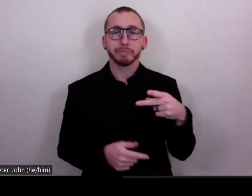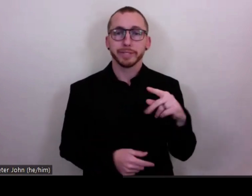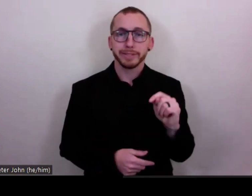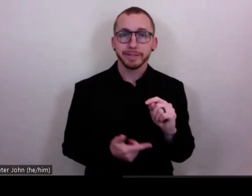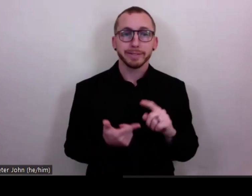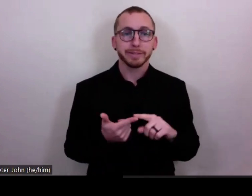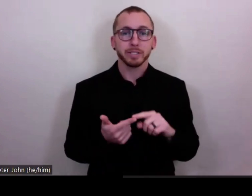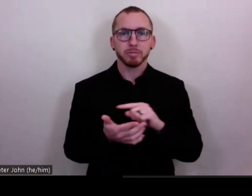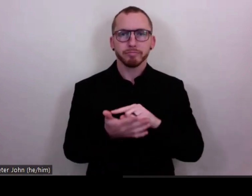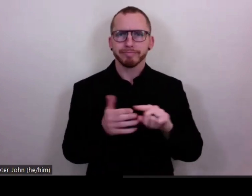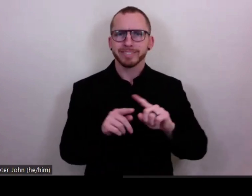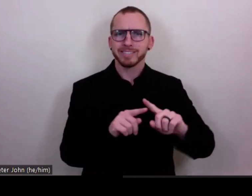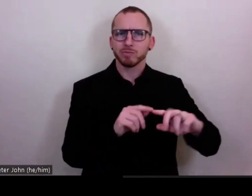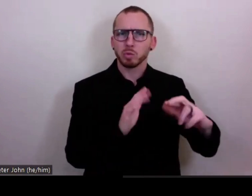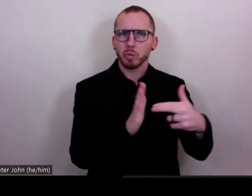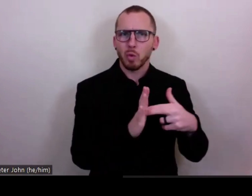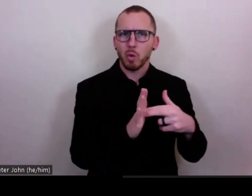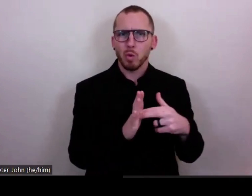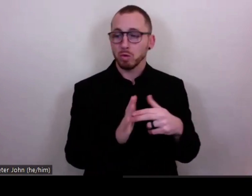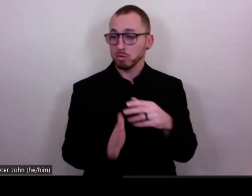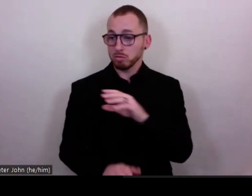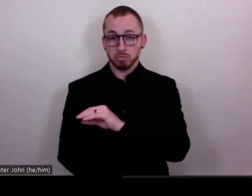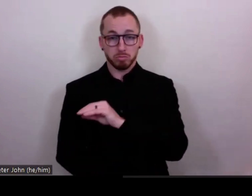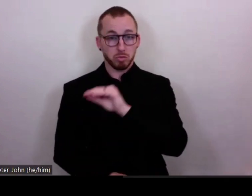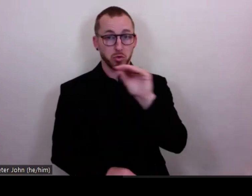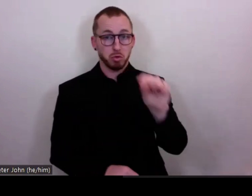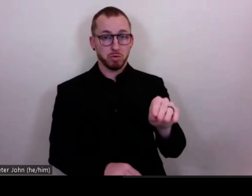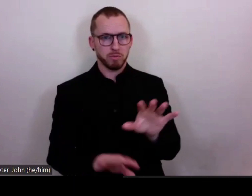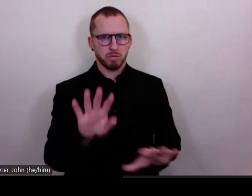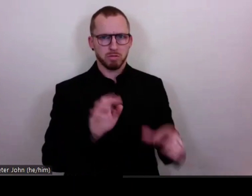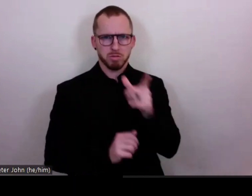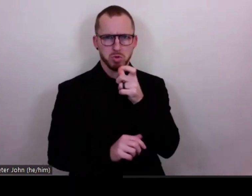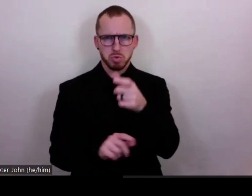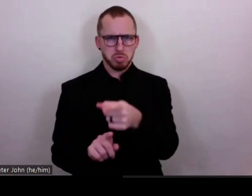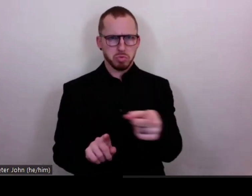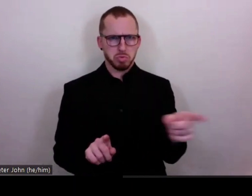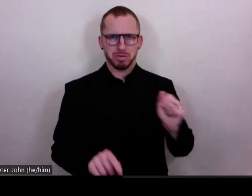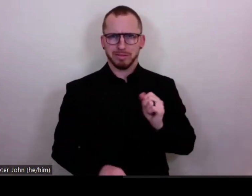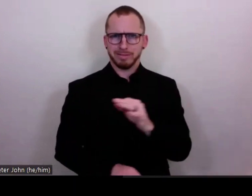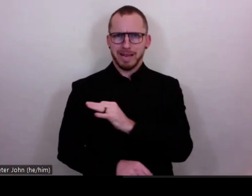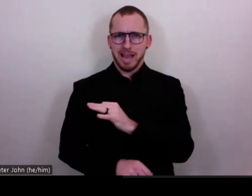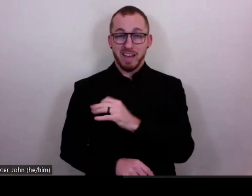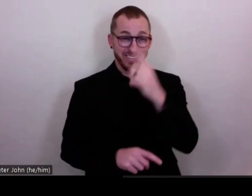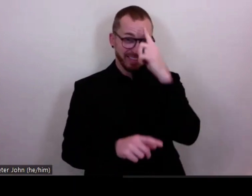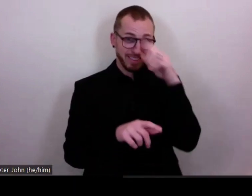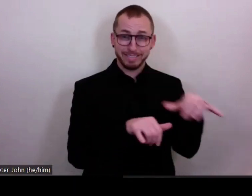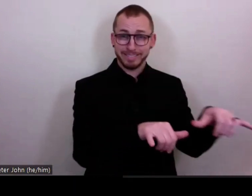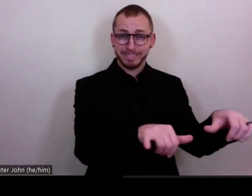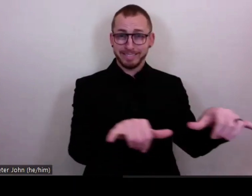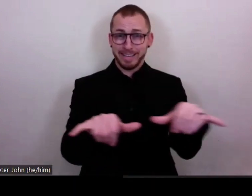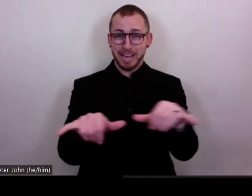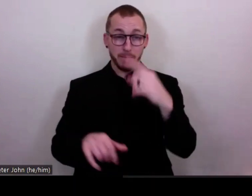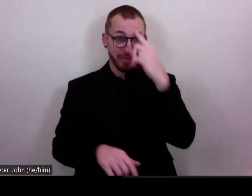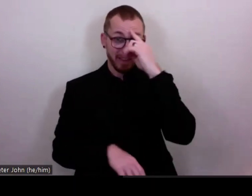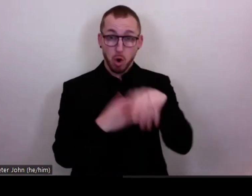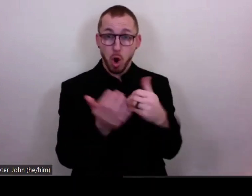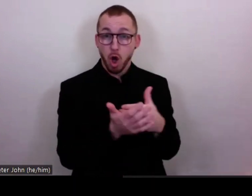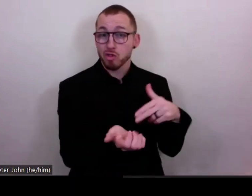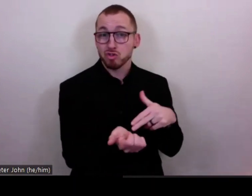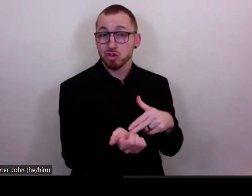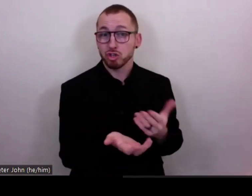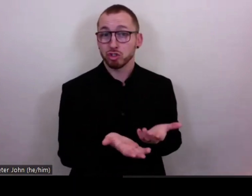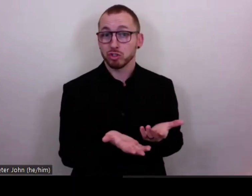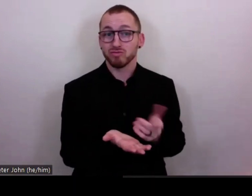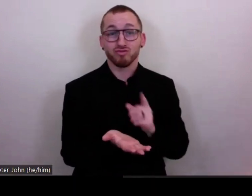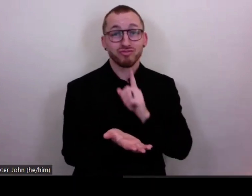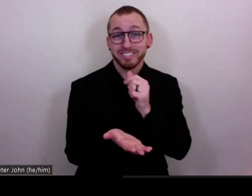the OT, the kitchen staff. They think everybody is the nurse when they're